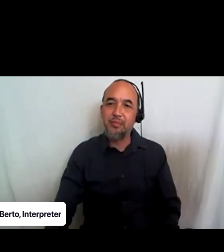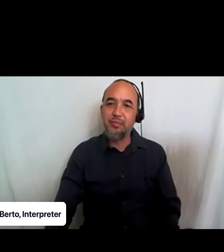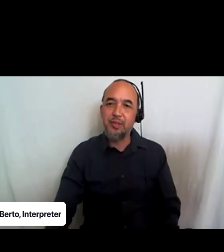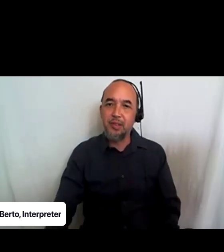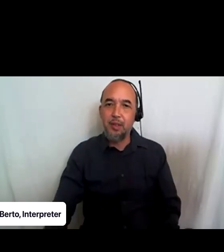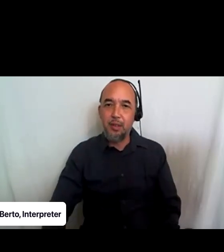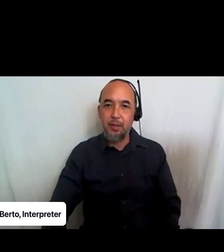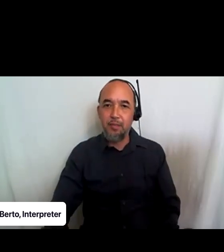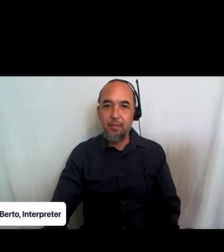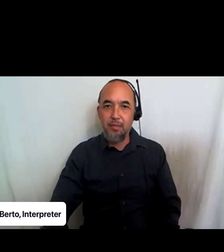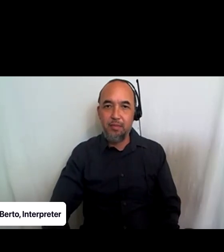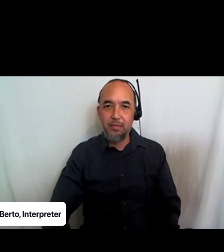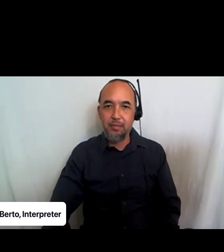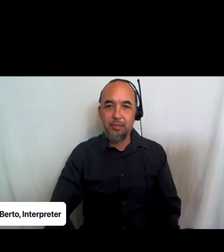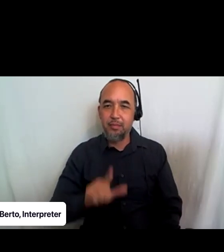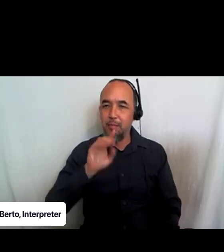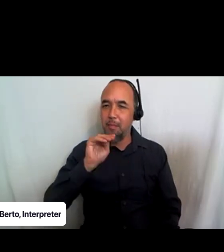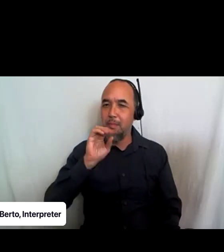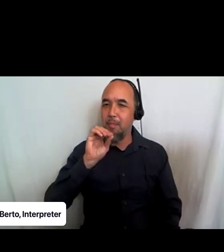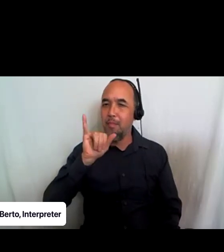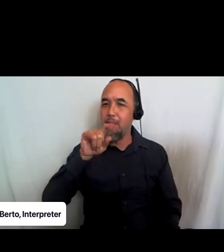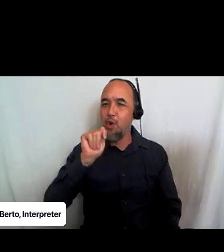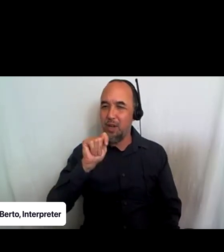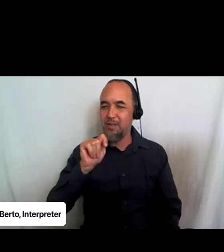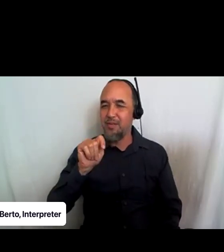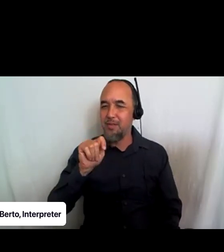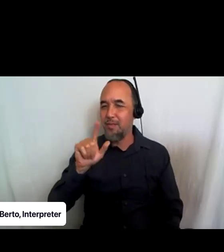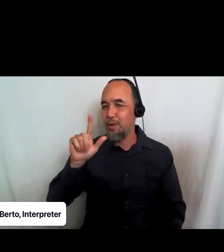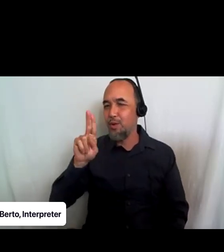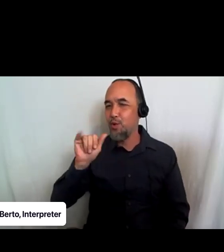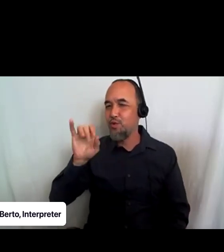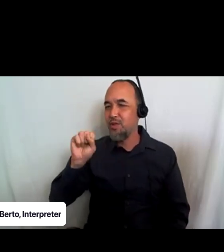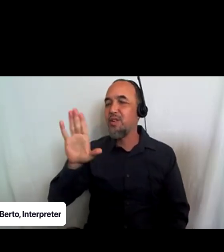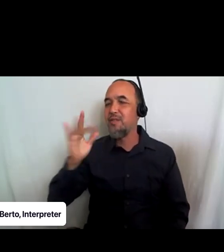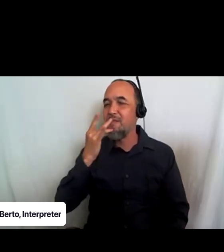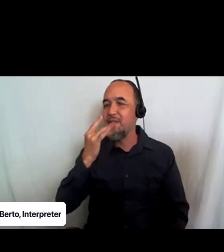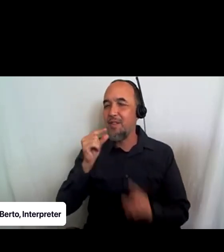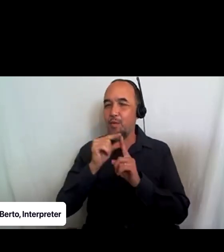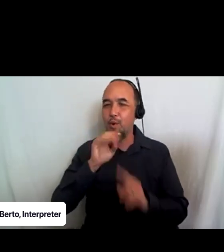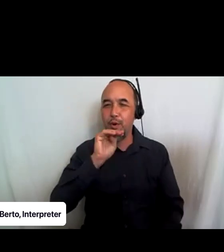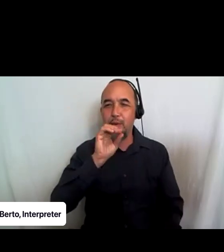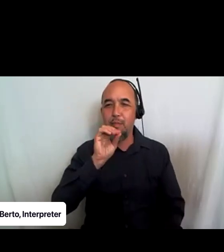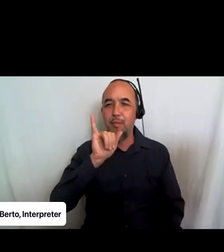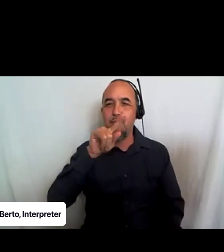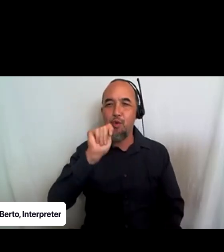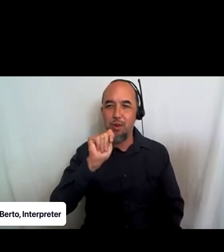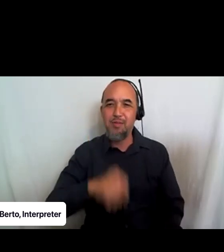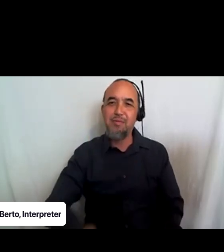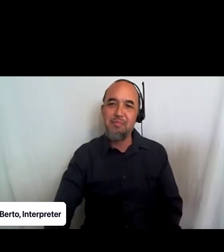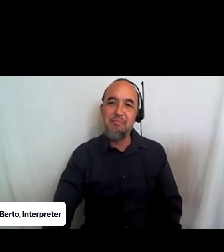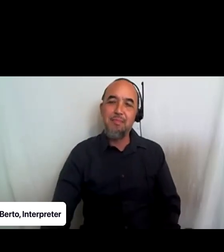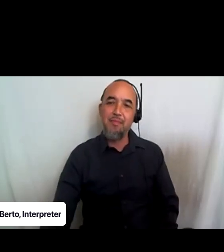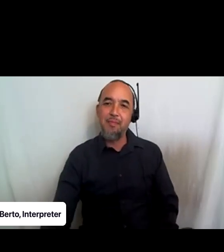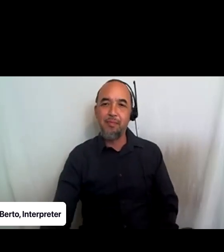which is Lucius's favorite word. And here we go. Da, da, da, da, da. Melt the rest of the